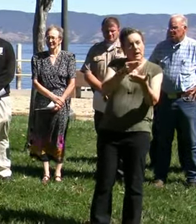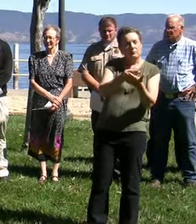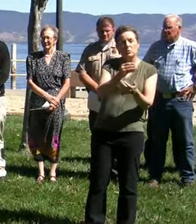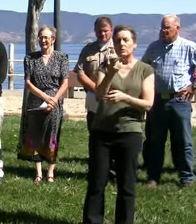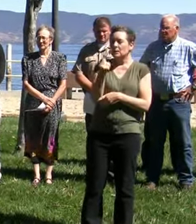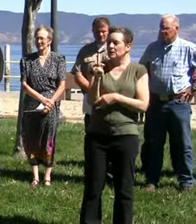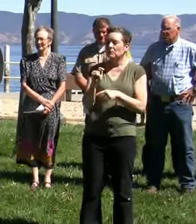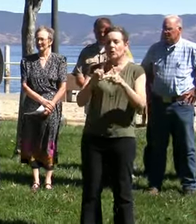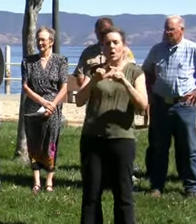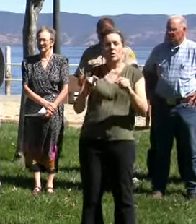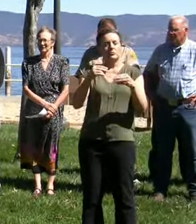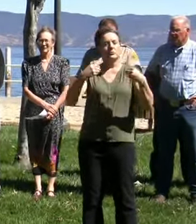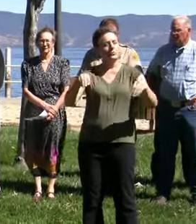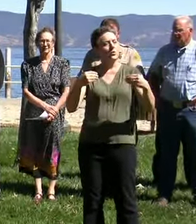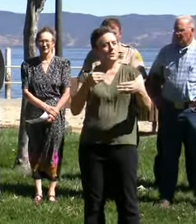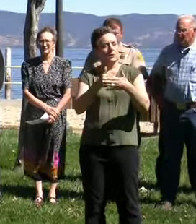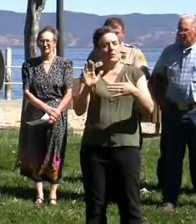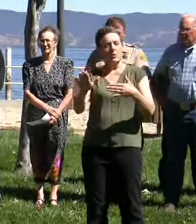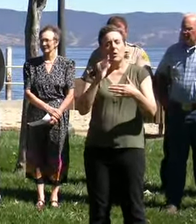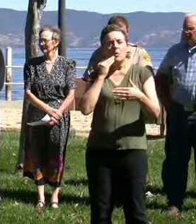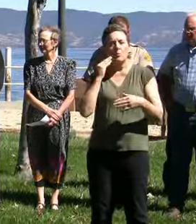or near the affected areas.